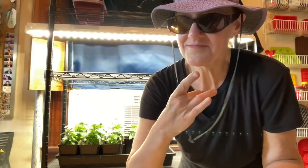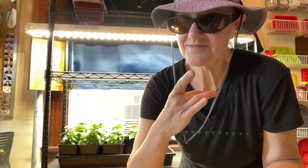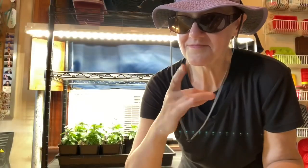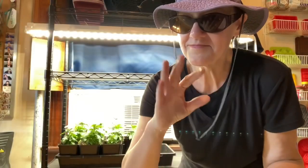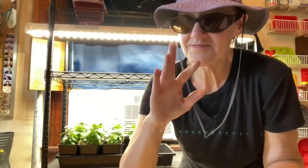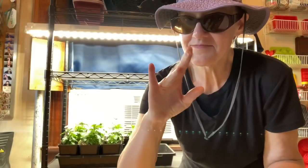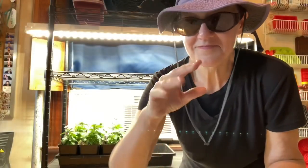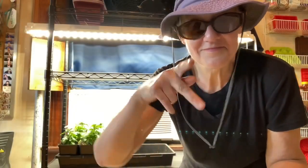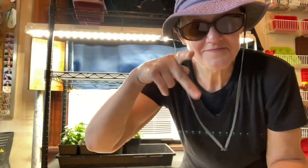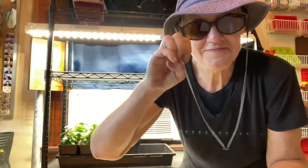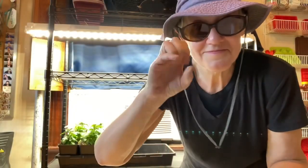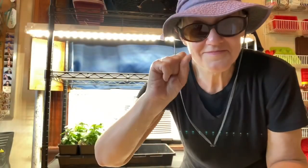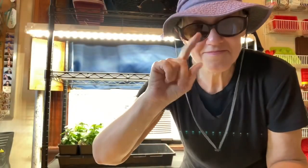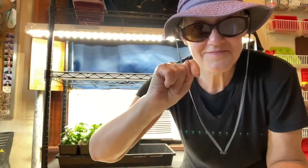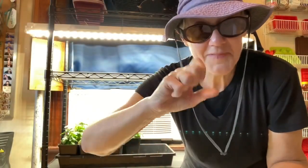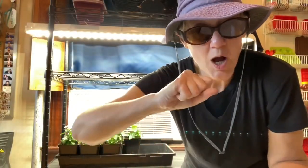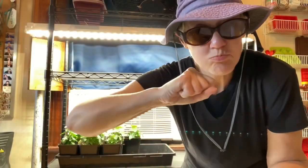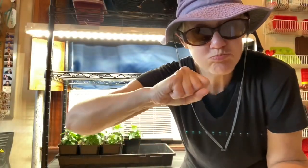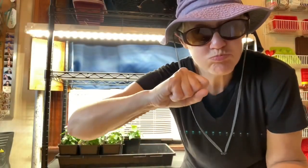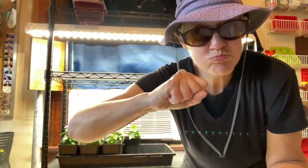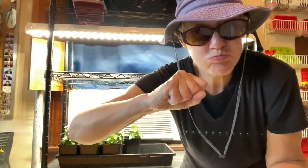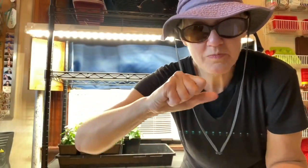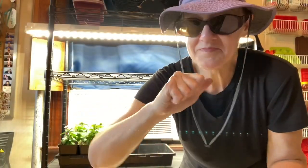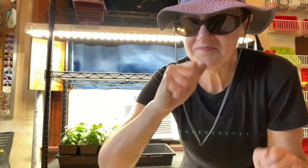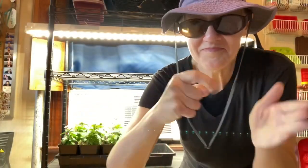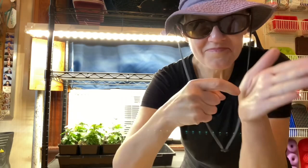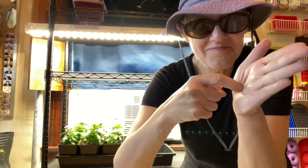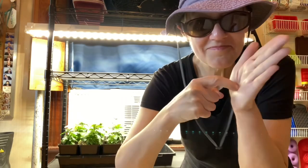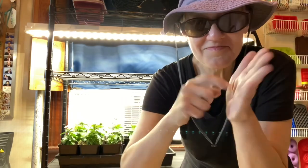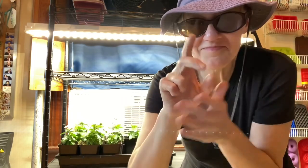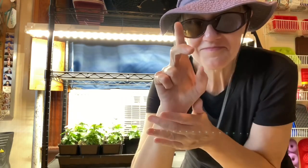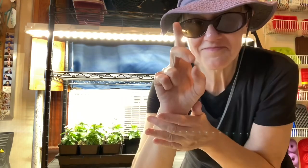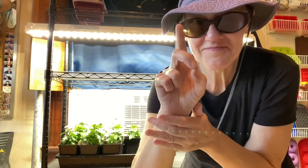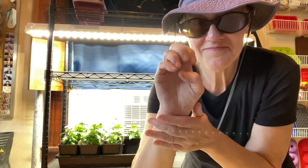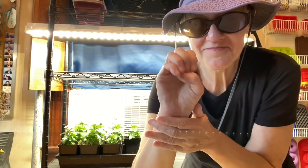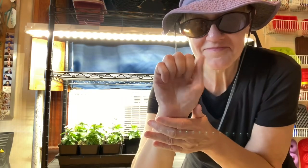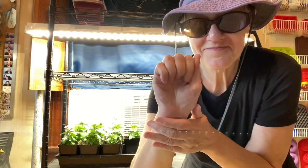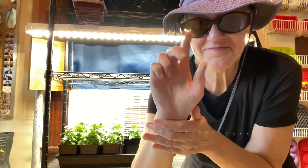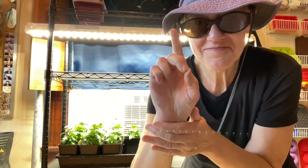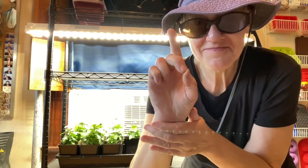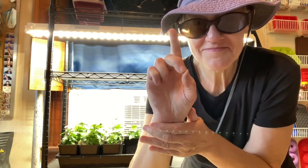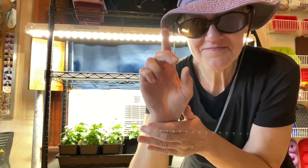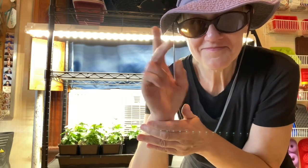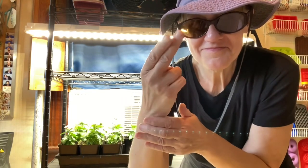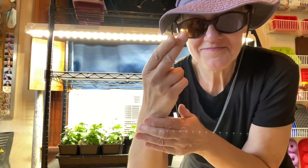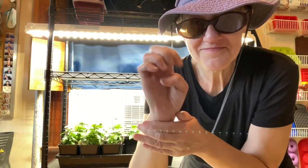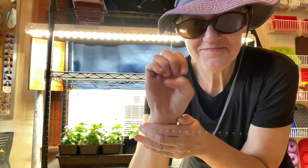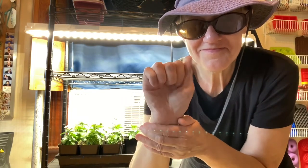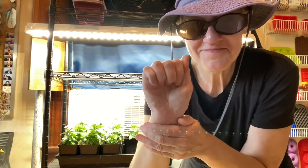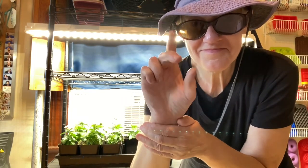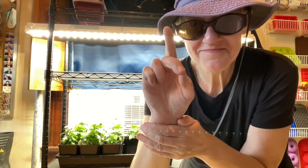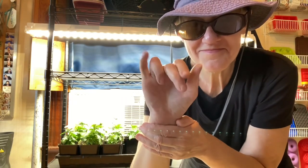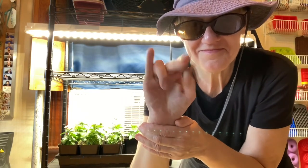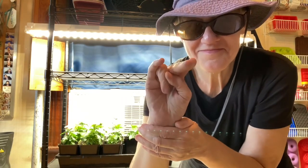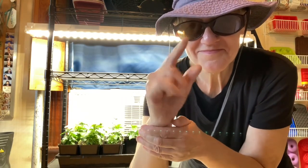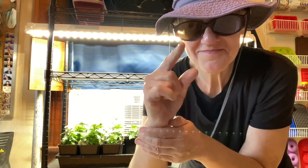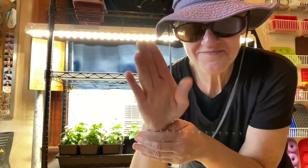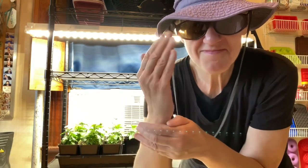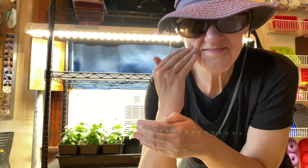I like that they are pest resistant and don't need to be deadheaded. You know,